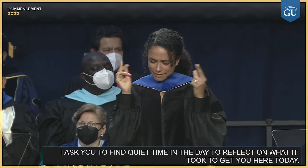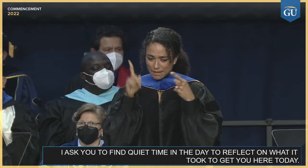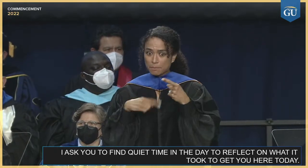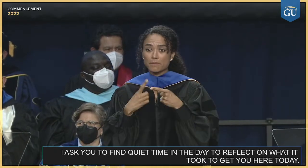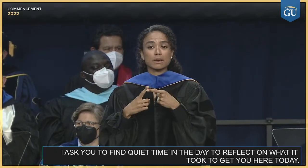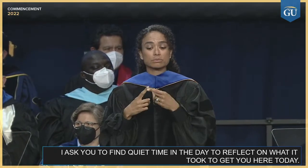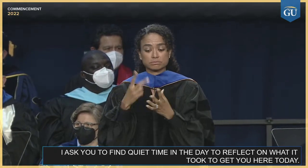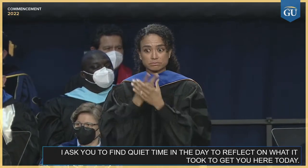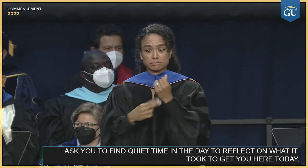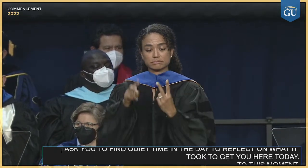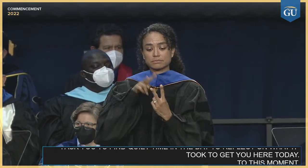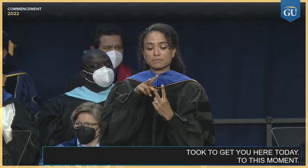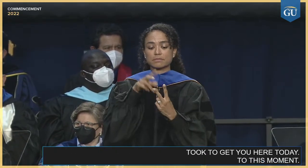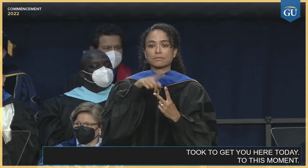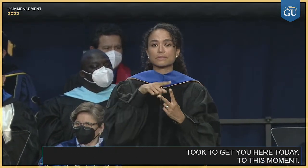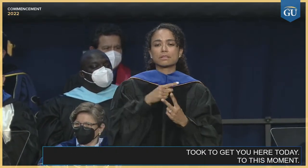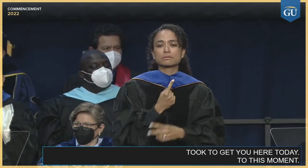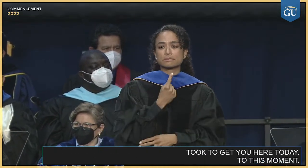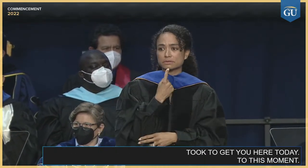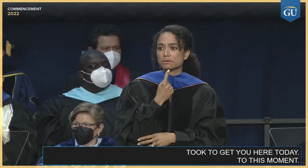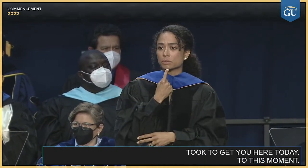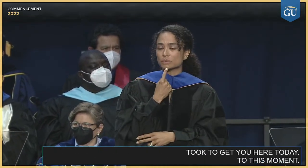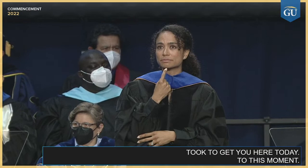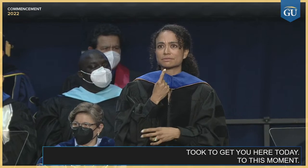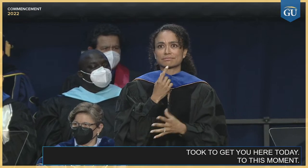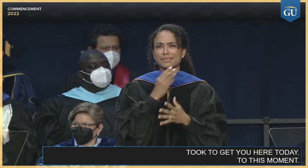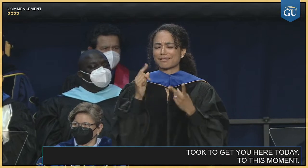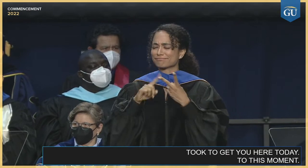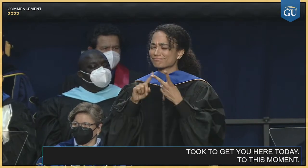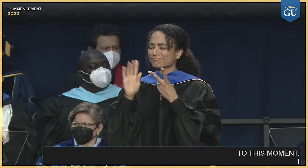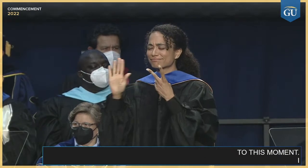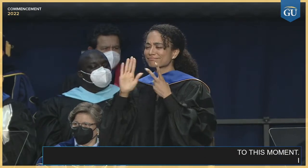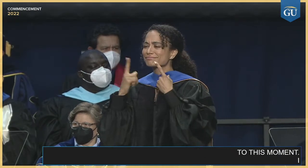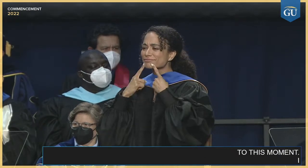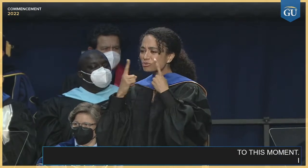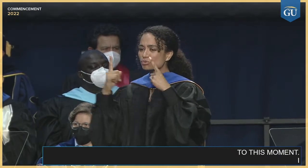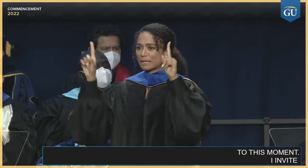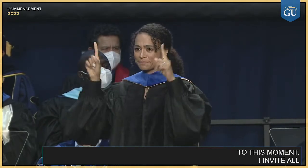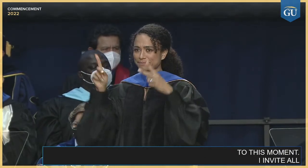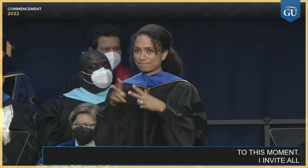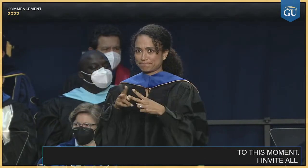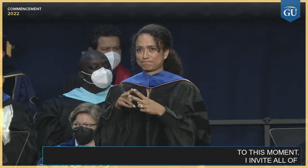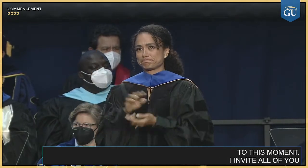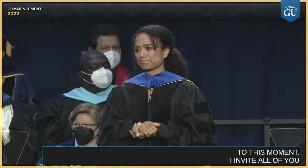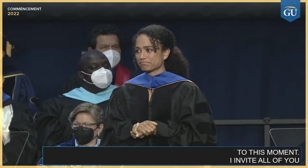I invite all of you to think about both your disappointments as well as your triumphs.